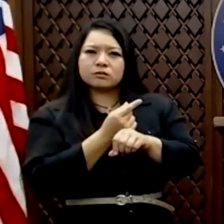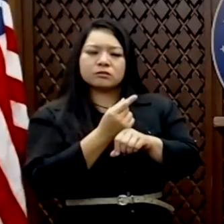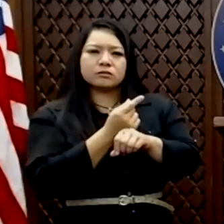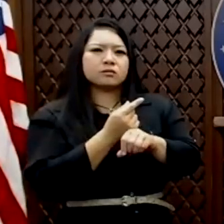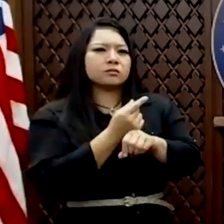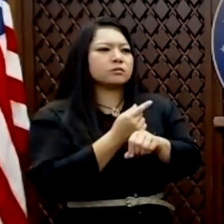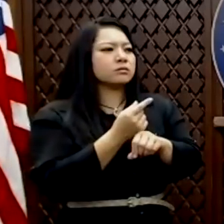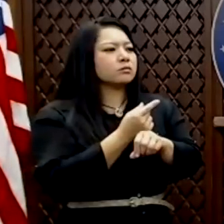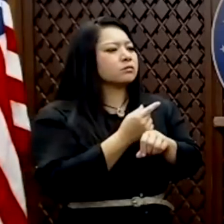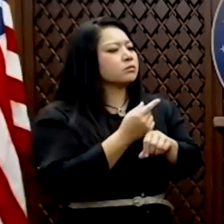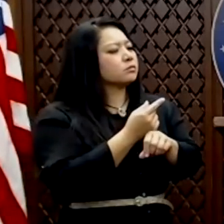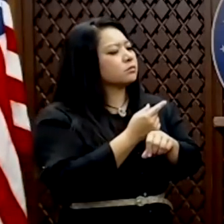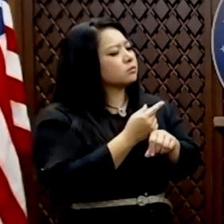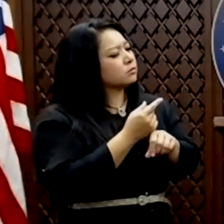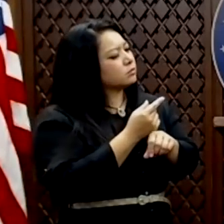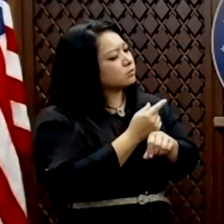into